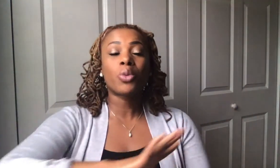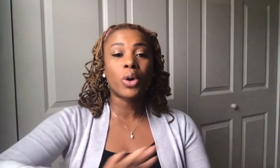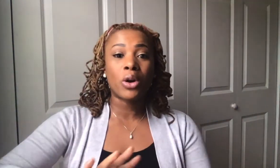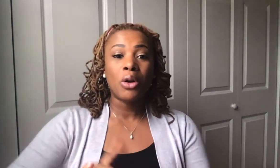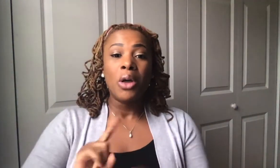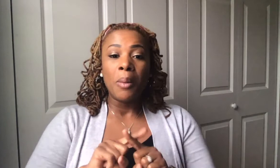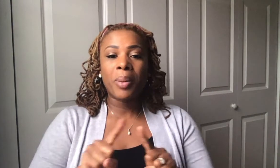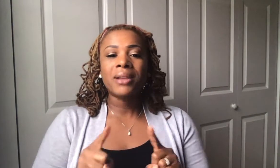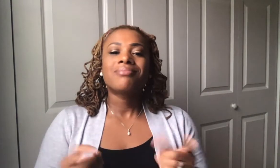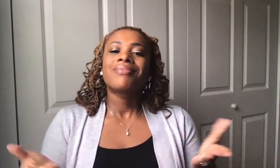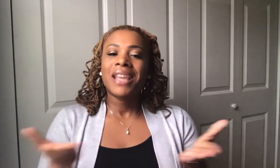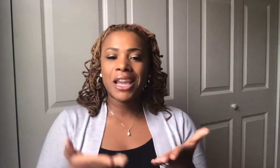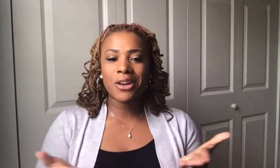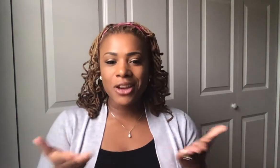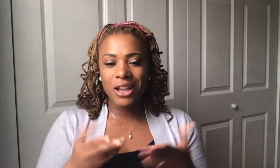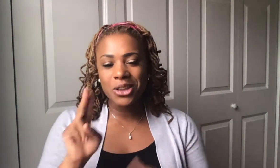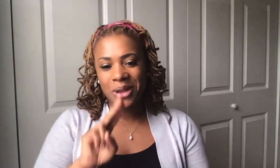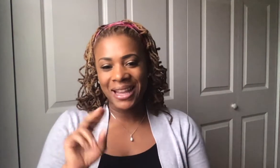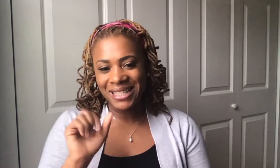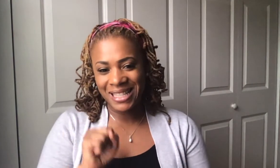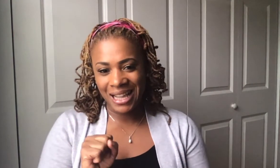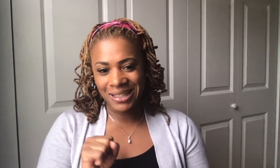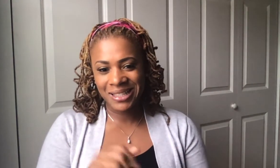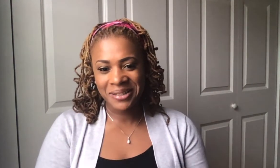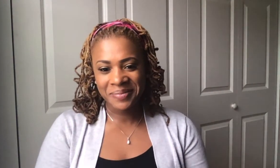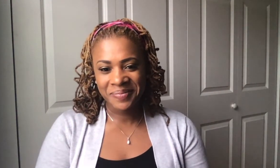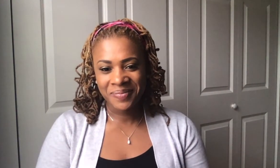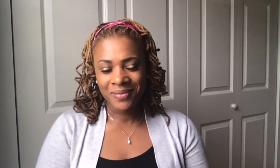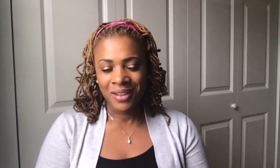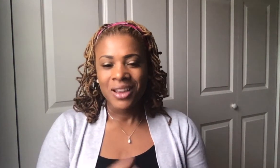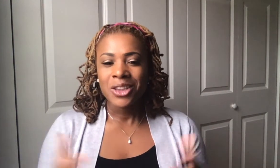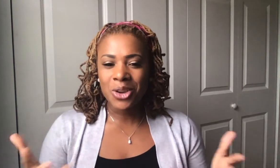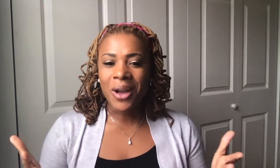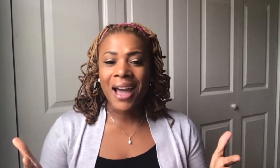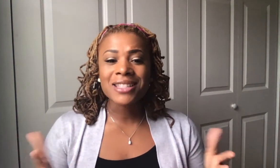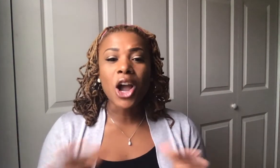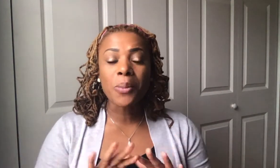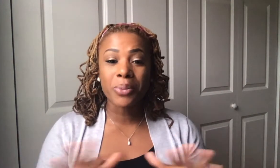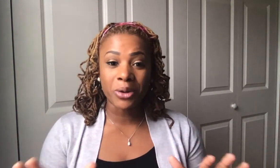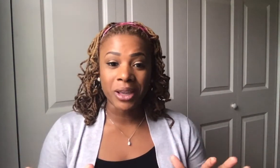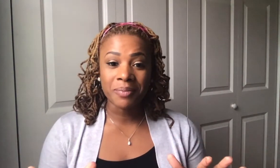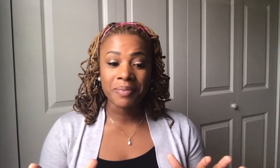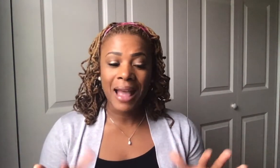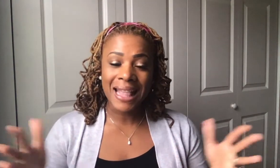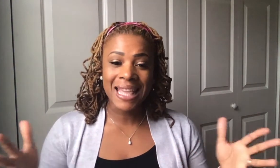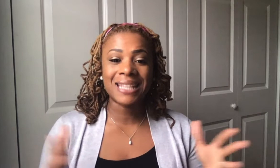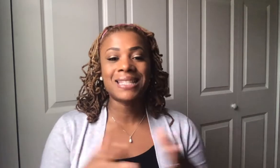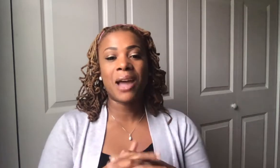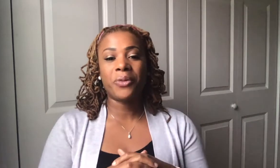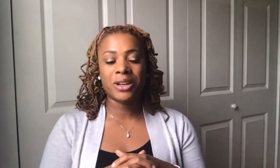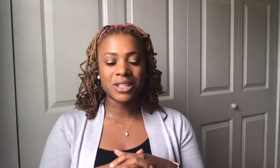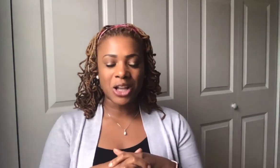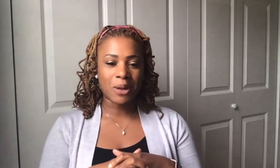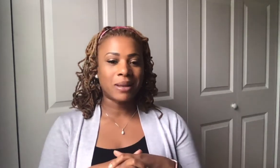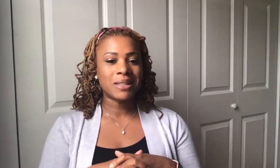world, but here in the United States. You guys are brilliant. I think it's time for us to talk about something